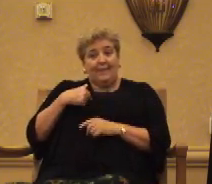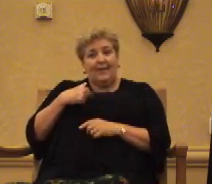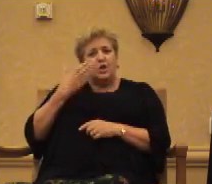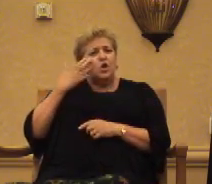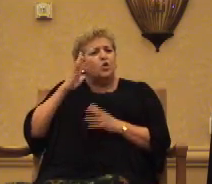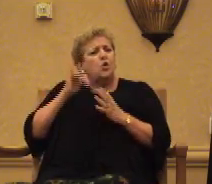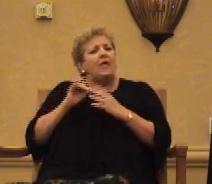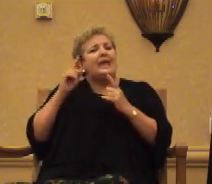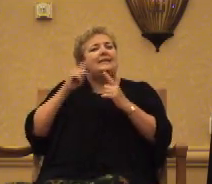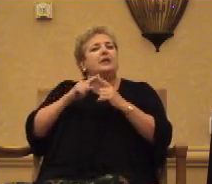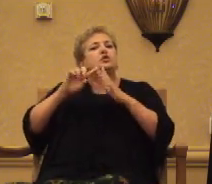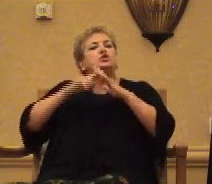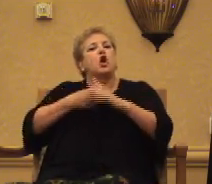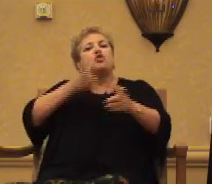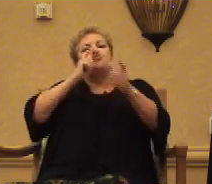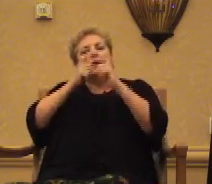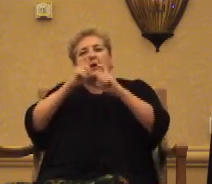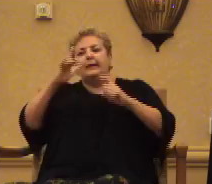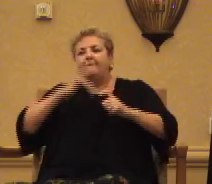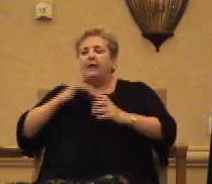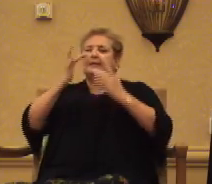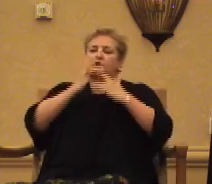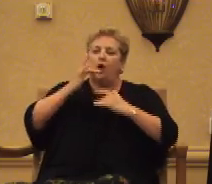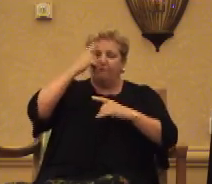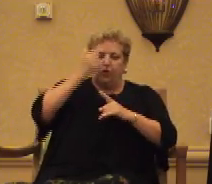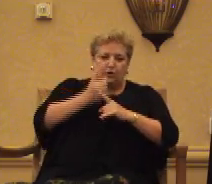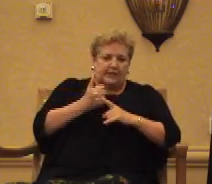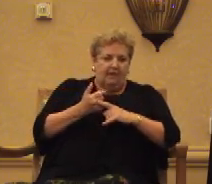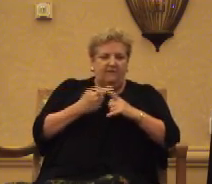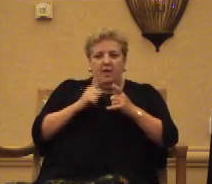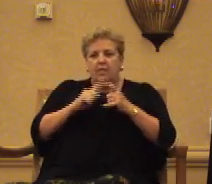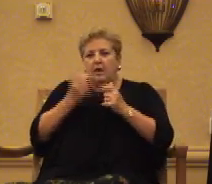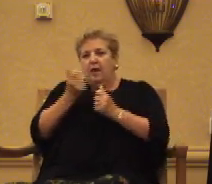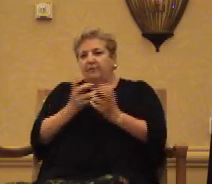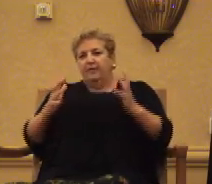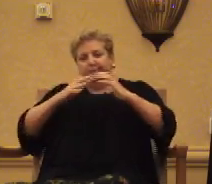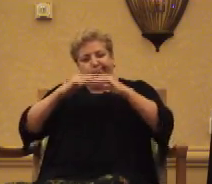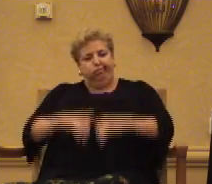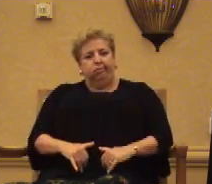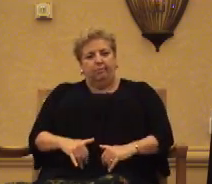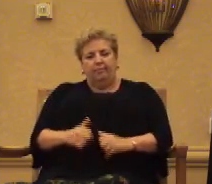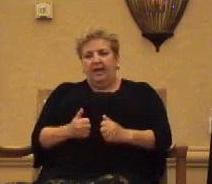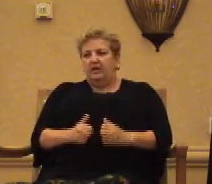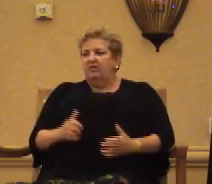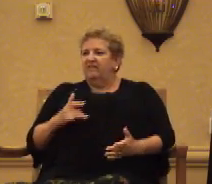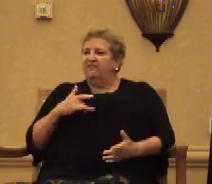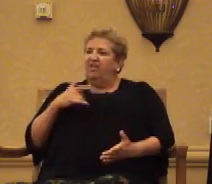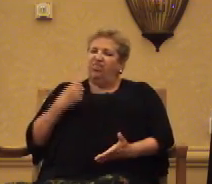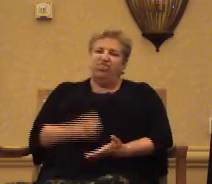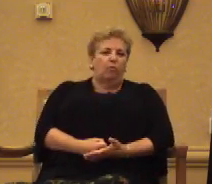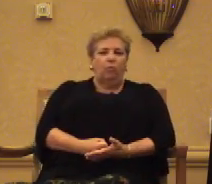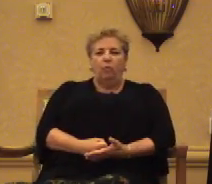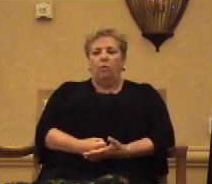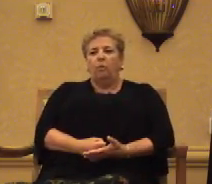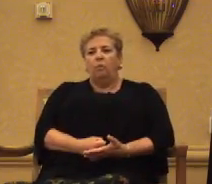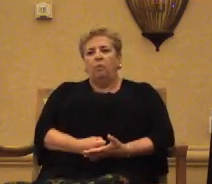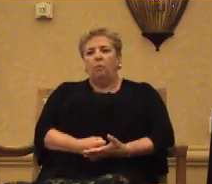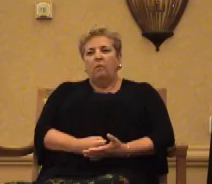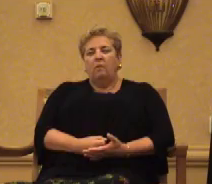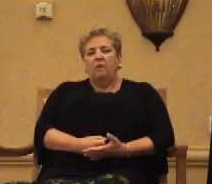drinking and feeling sorry for yourself. And then the bottom falls out and you say, it's really awful. And that was the last couple years